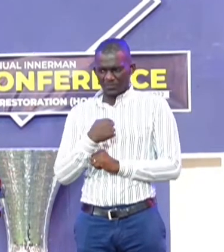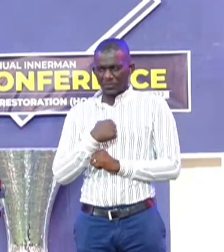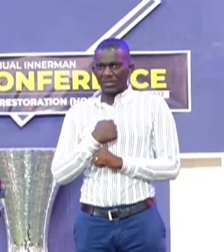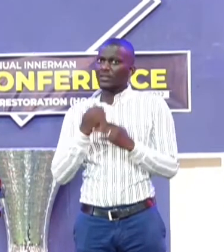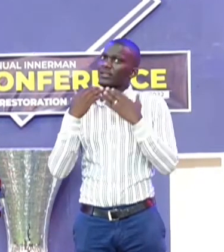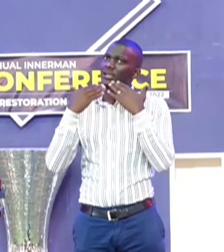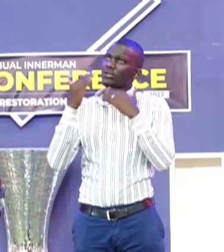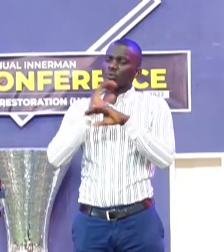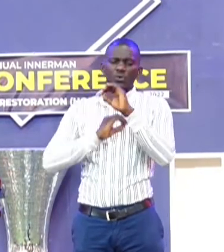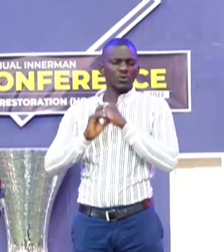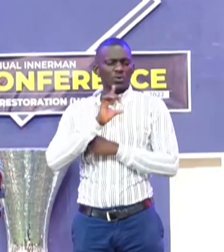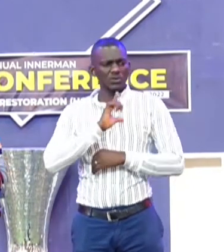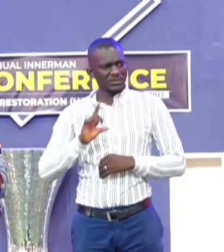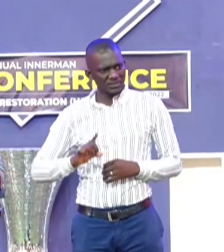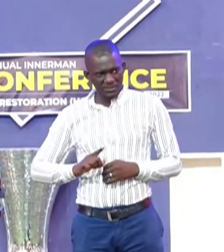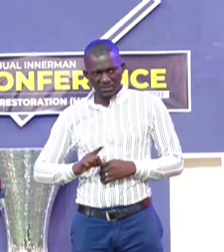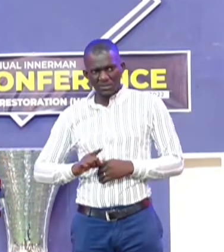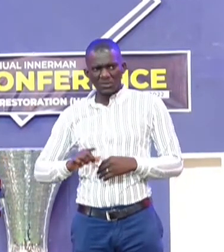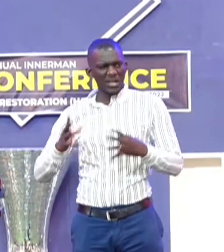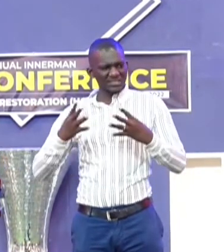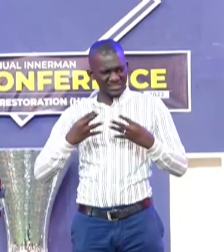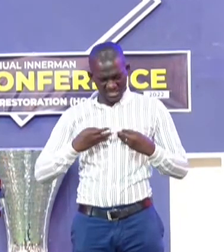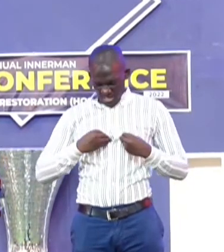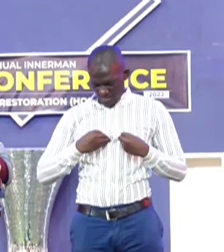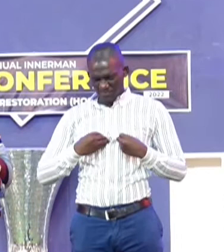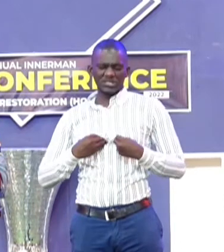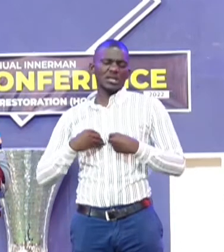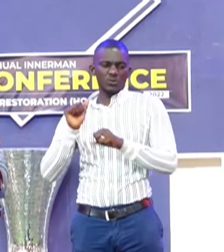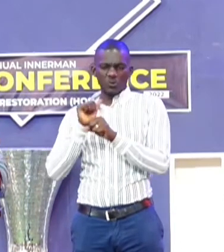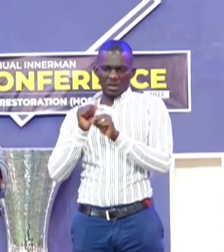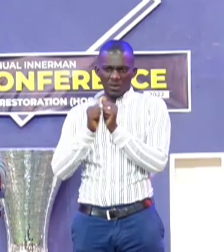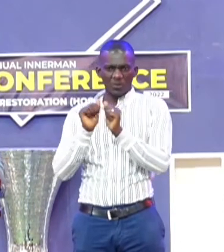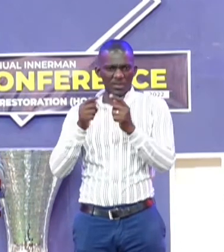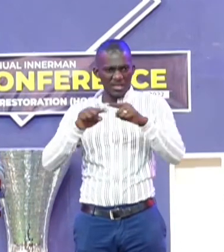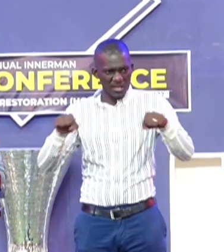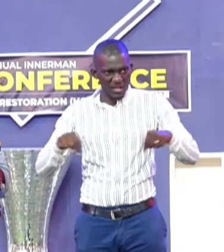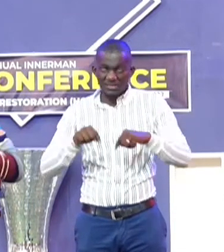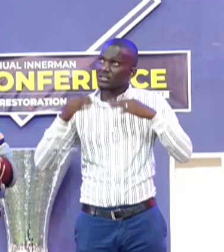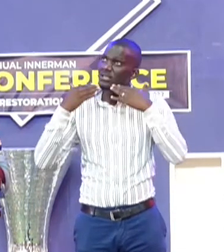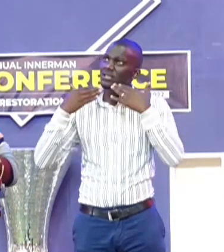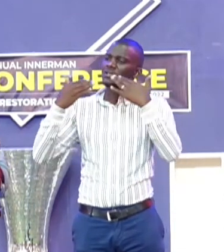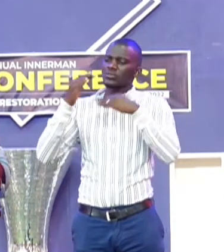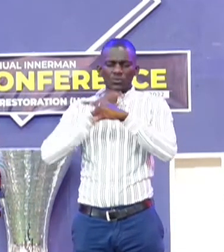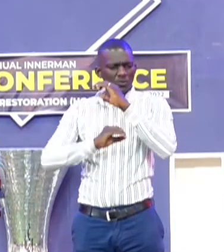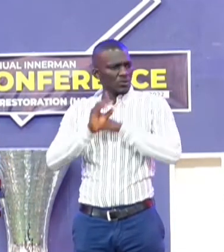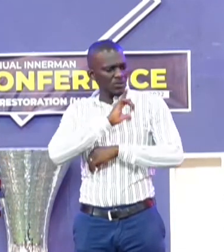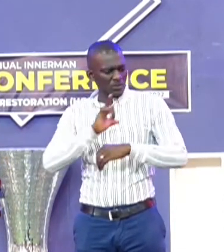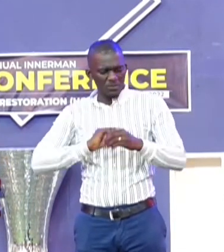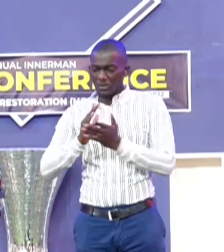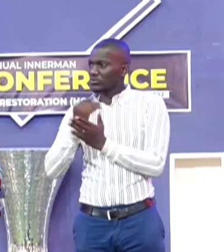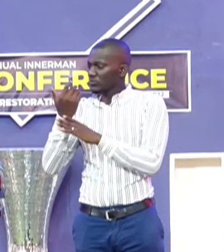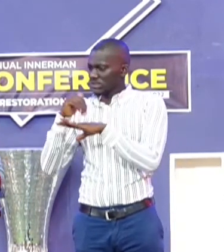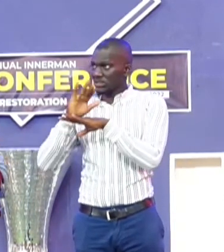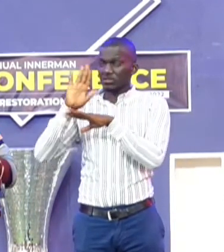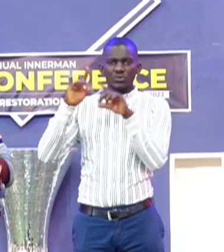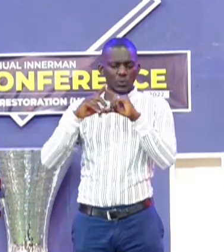me. Thank you, Lord, for allowing yourself to walk with us. Thank you, Lord, because